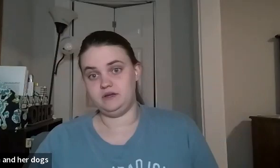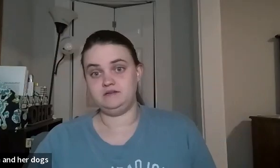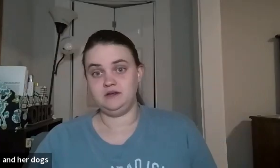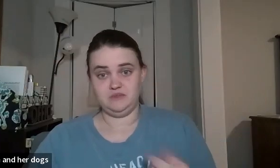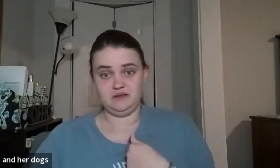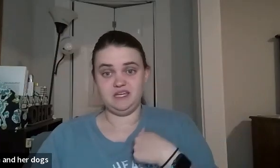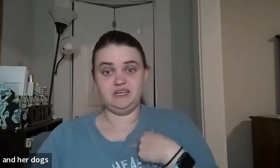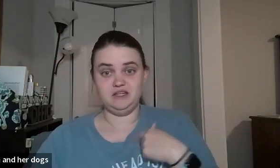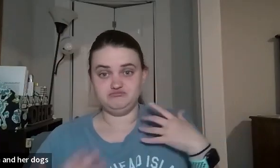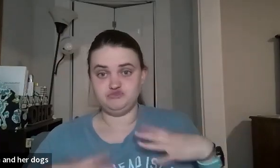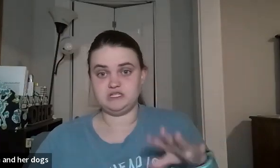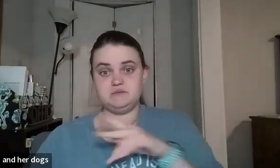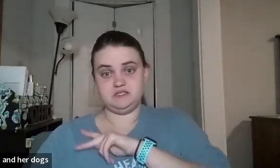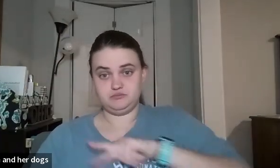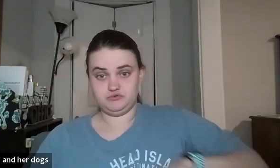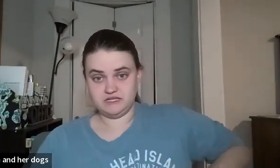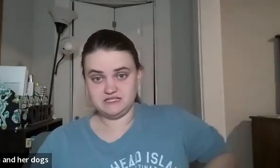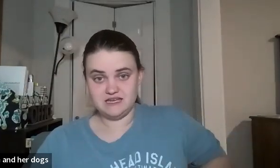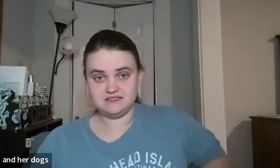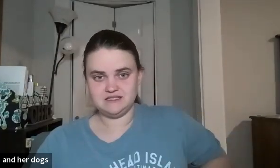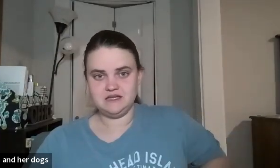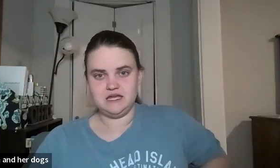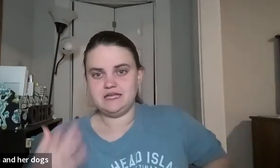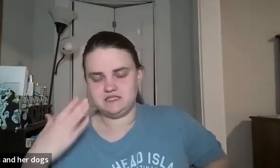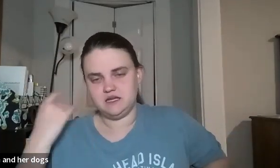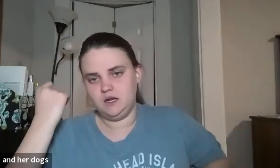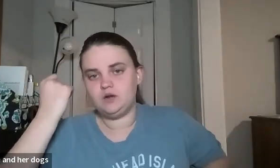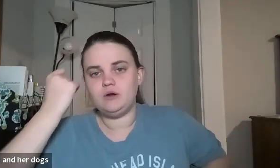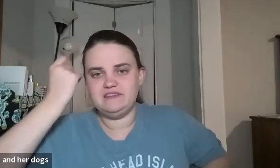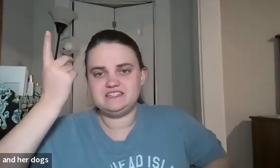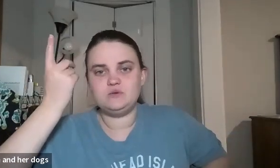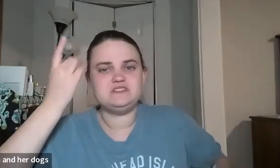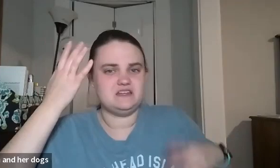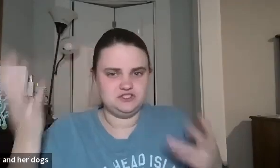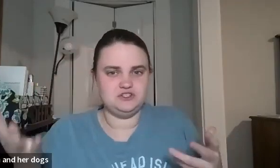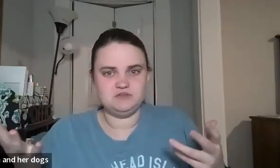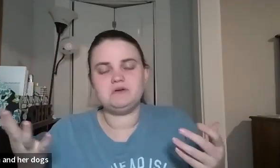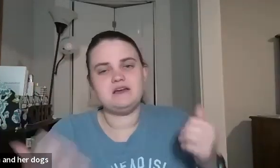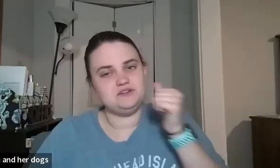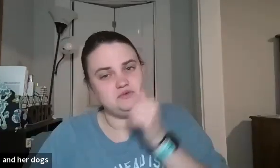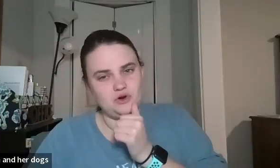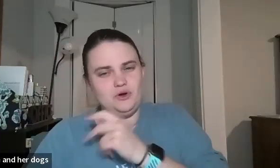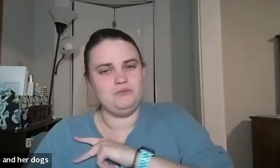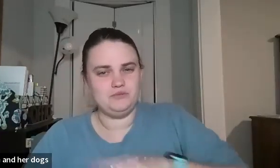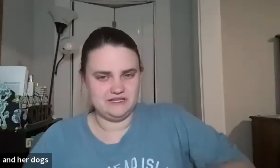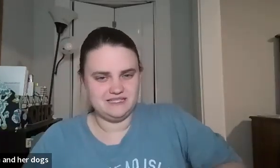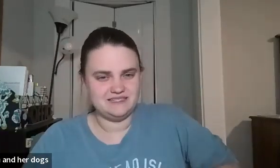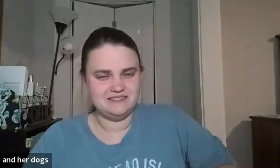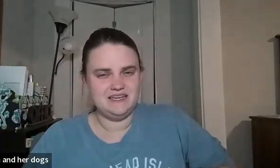Halloween, be like me, dress up as a princess. It's kind of, that's almost understood. So I don't have to do girl, princess.